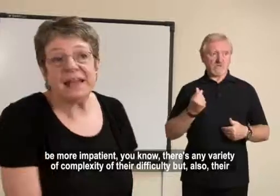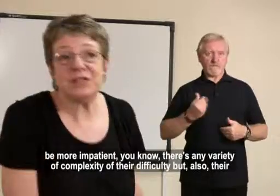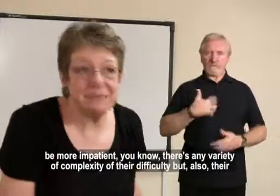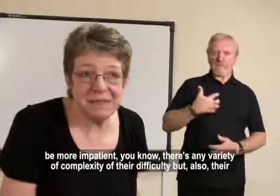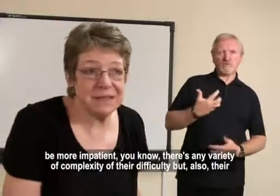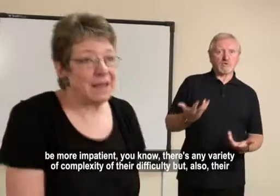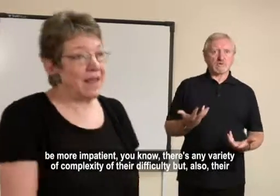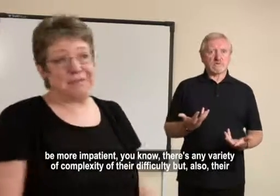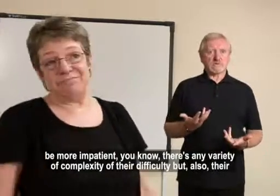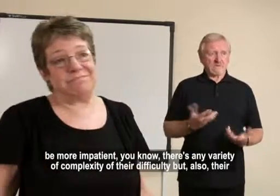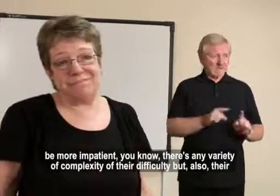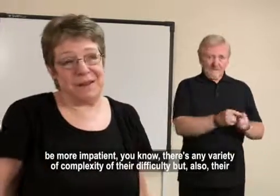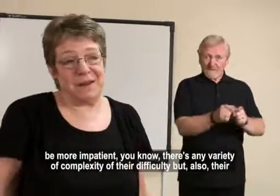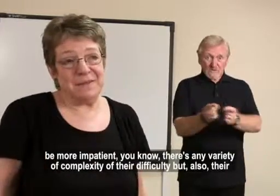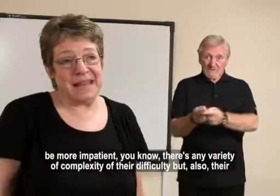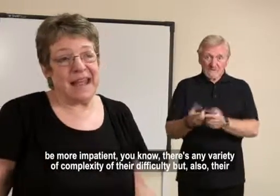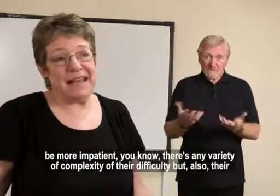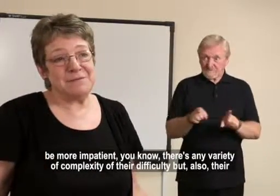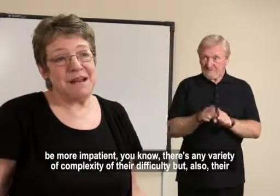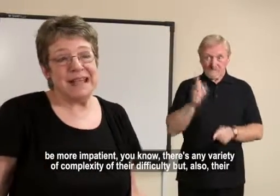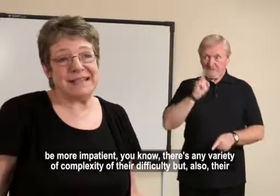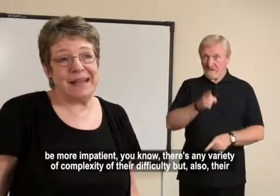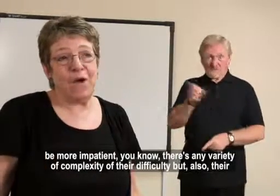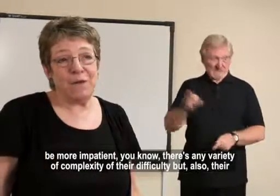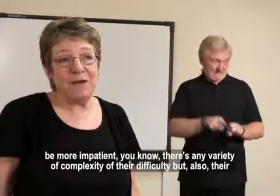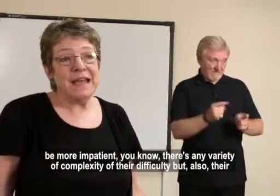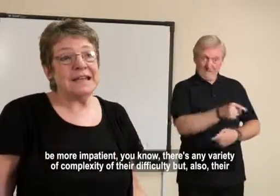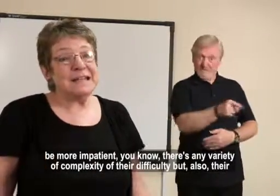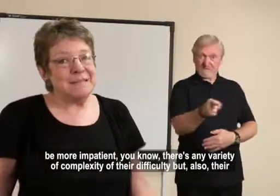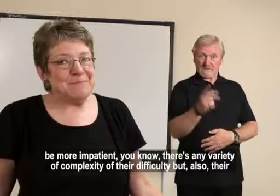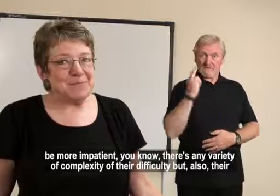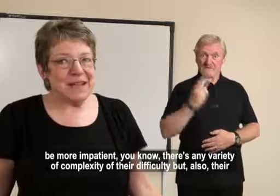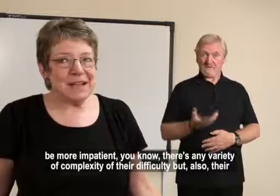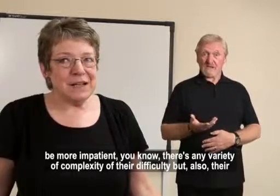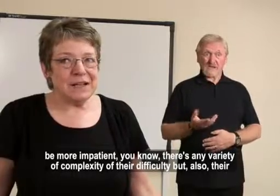more impatient. You know, there's any variety of